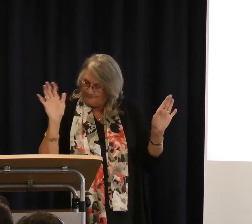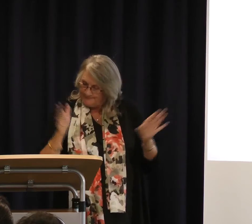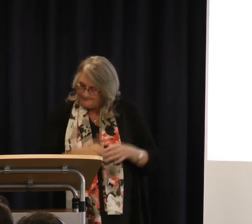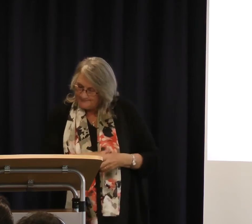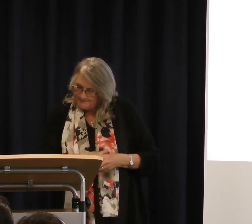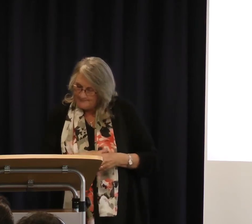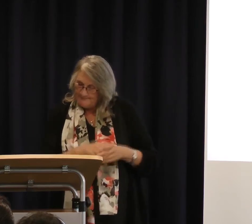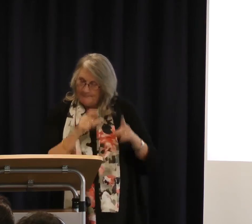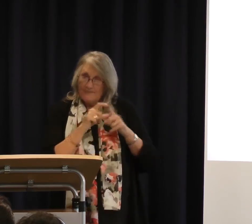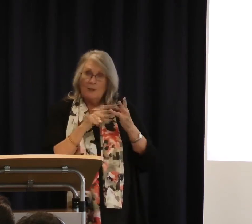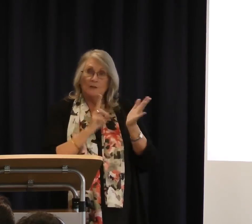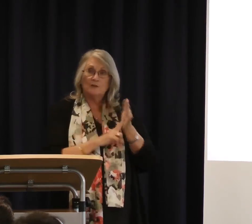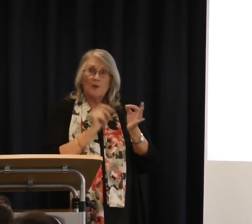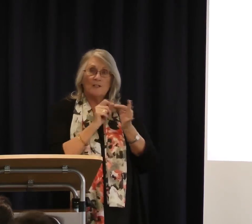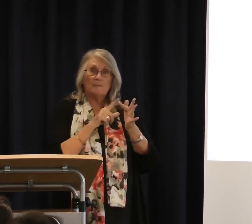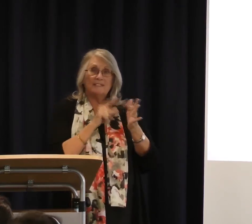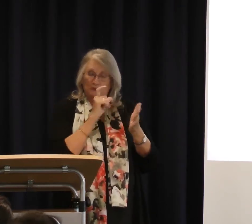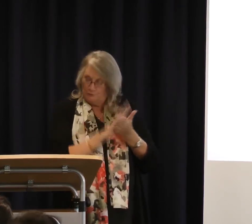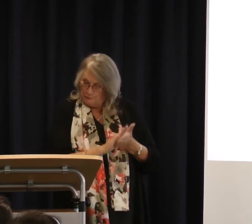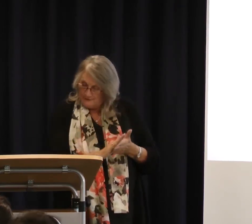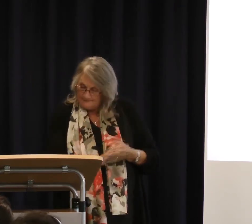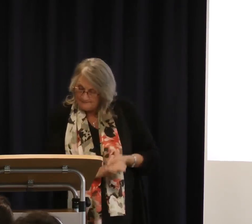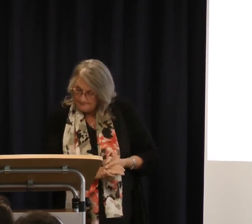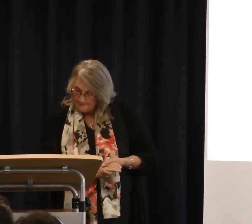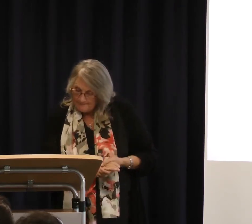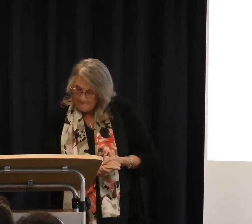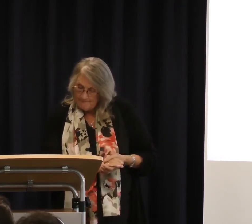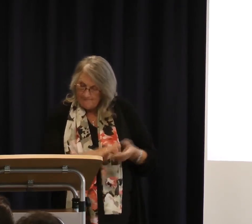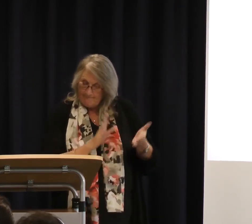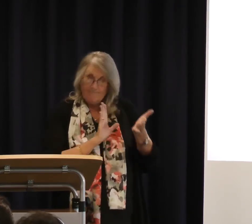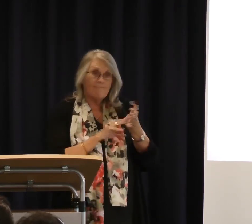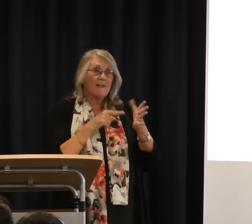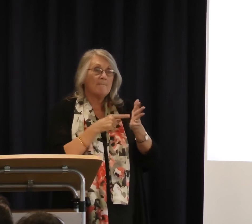Graham Ball, also no longer with us, John Beach,